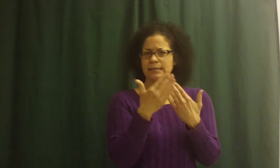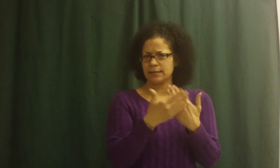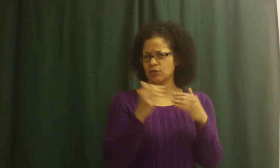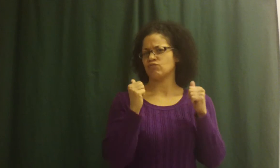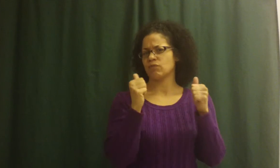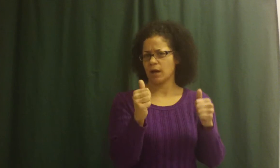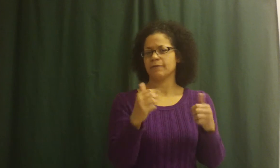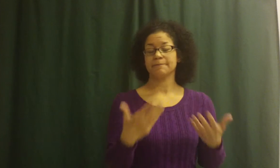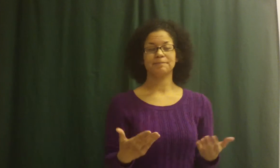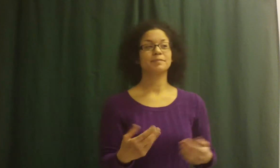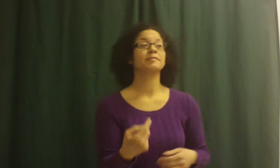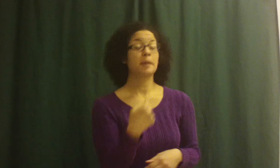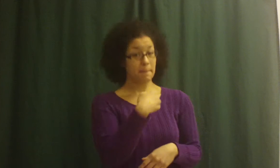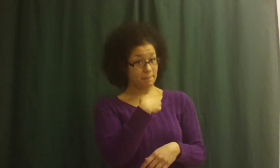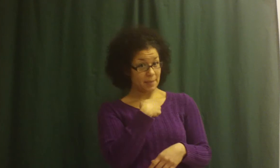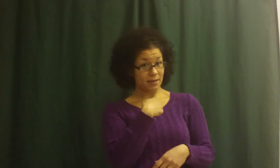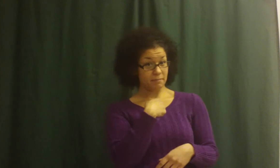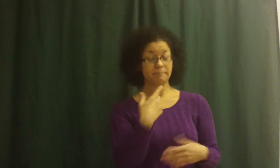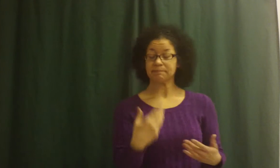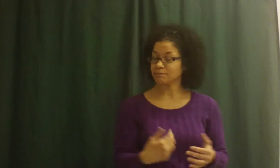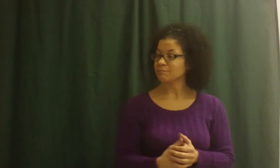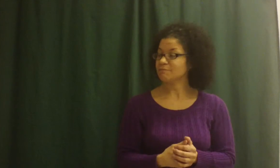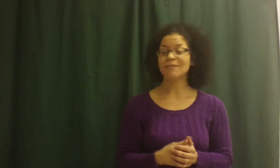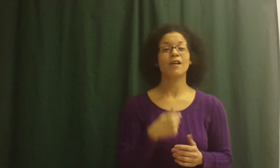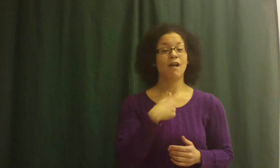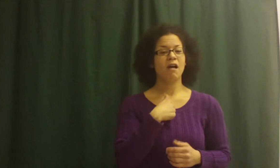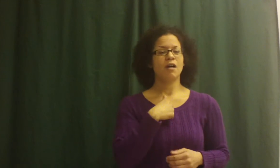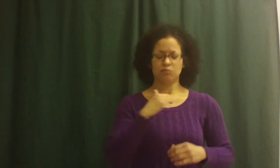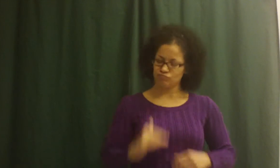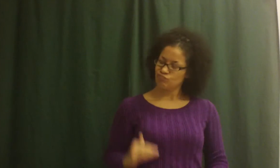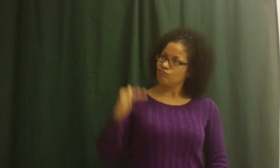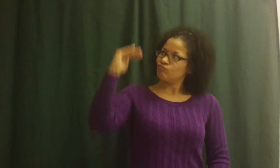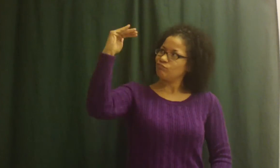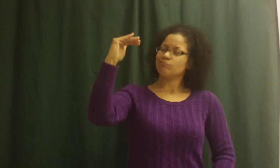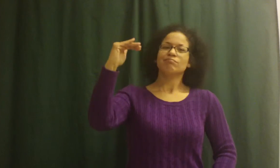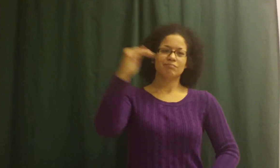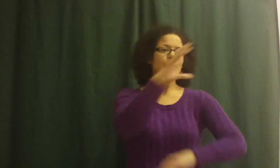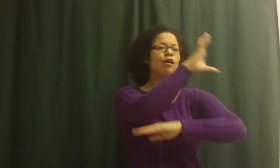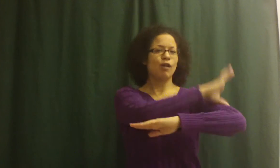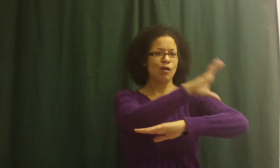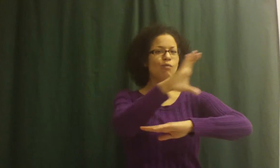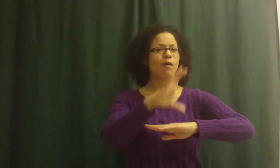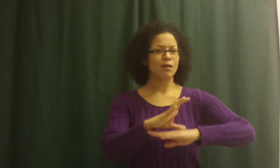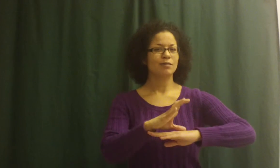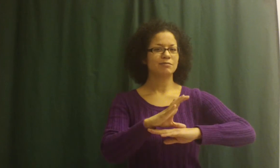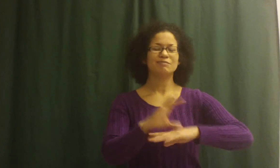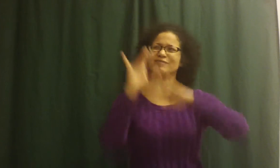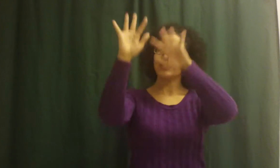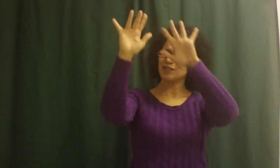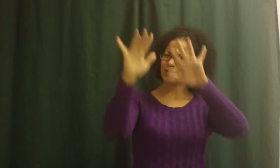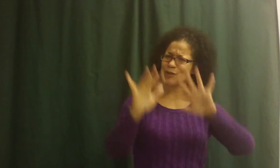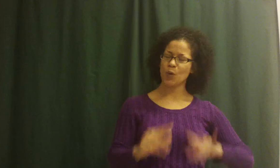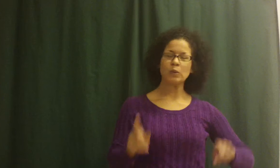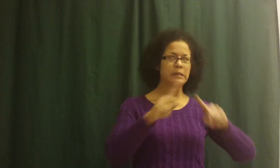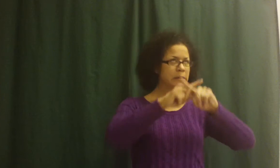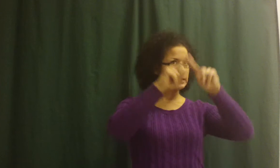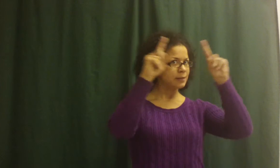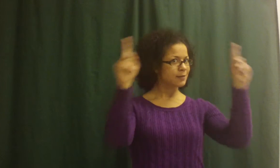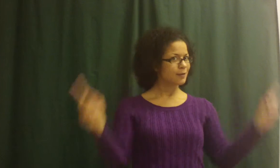is generally very different than snow in Pennsylvania. Snow in Colorado is very dry